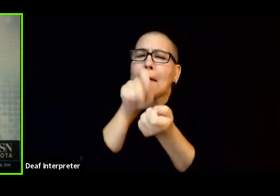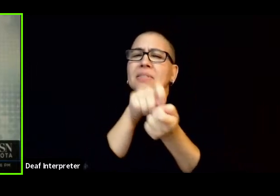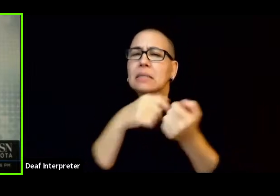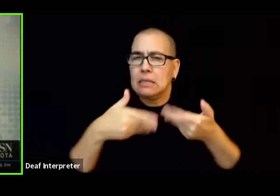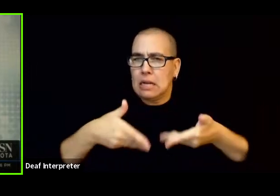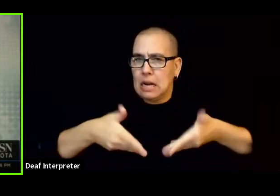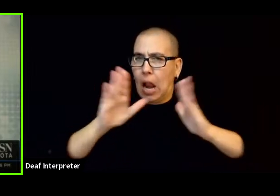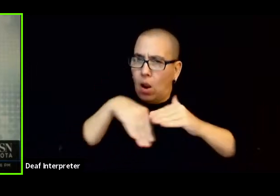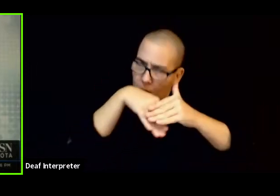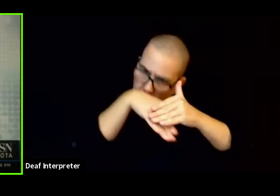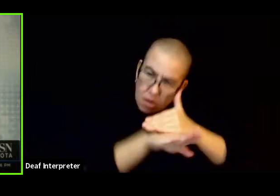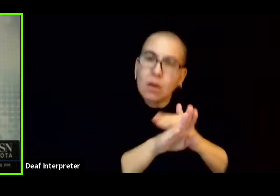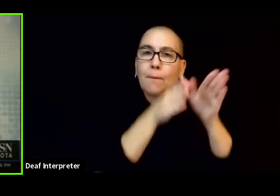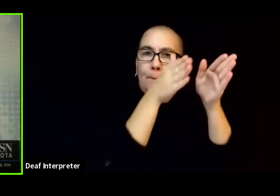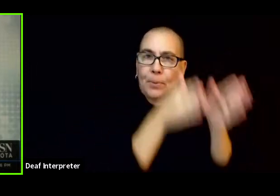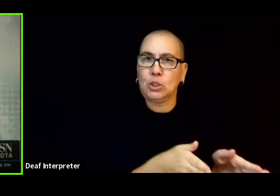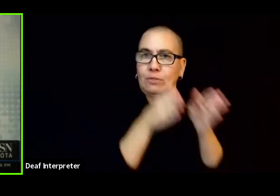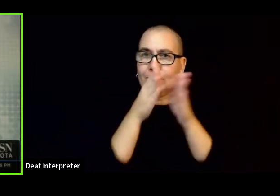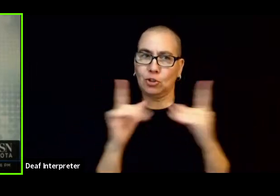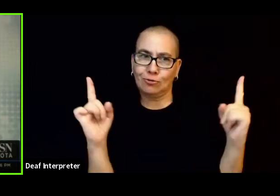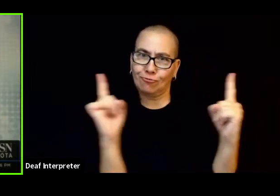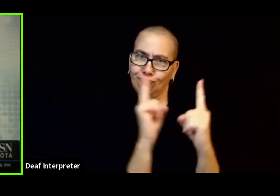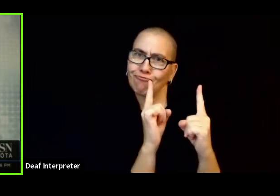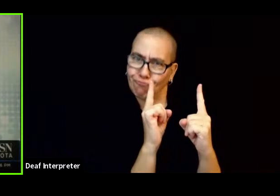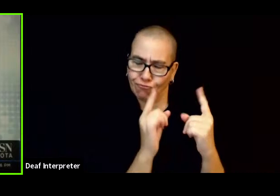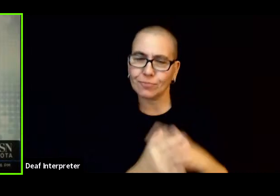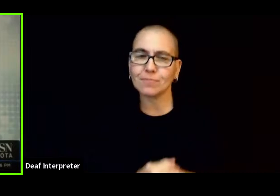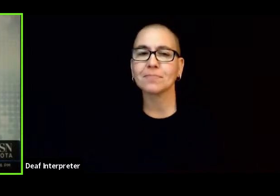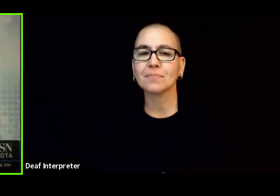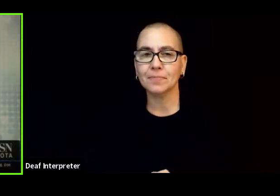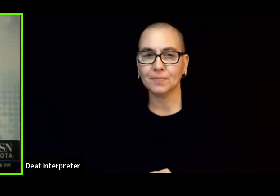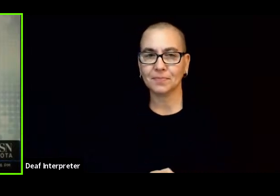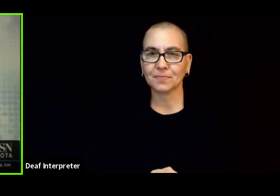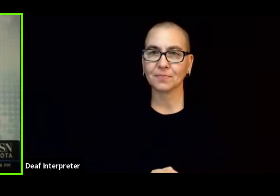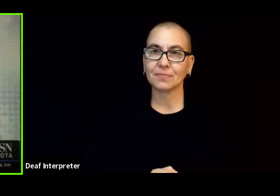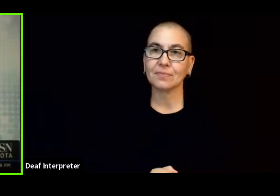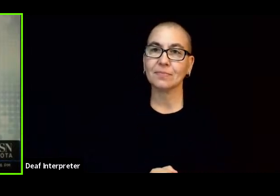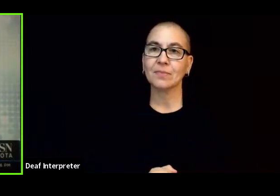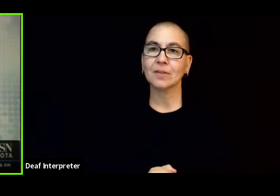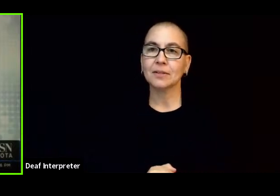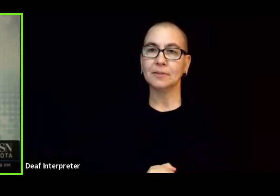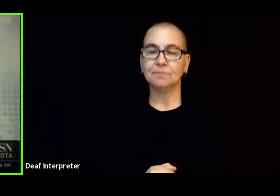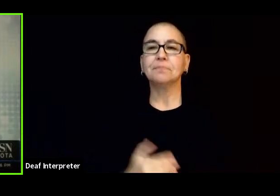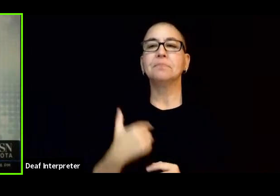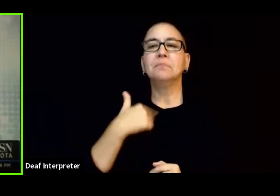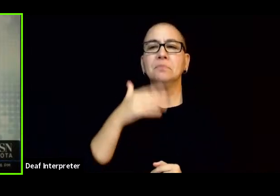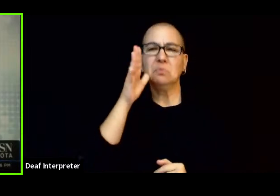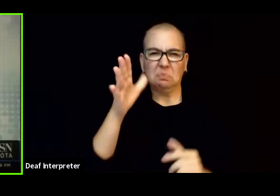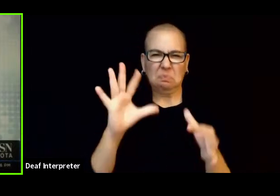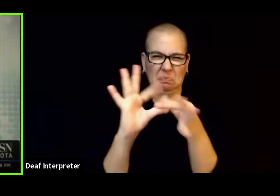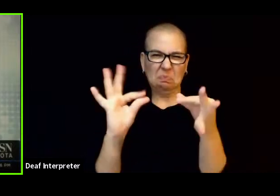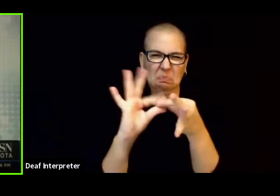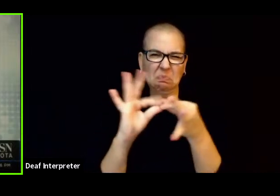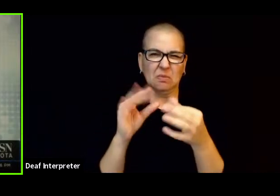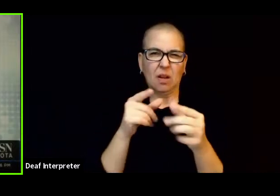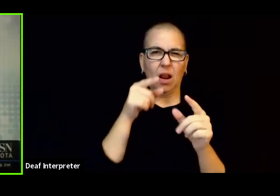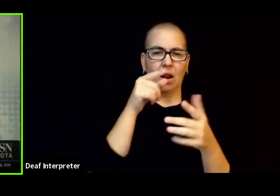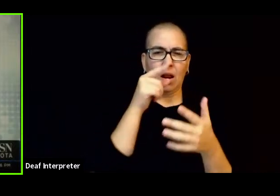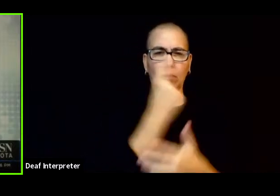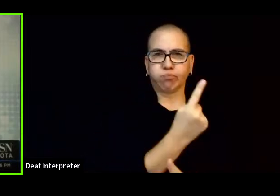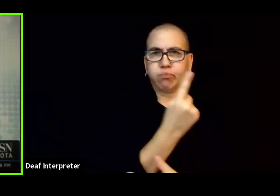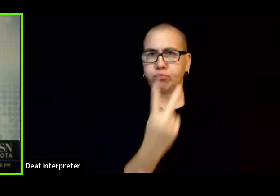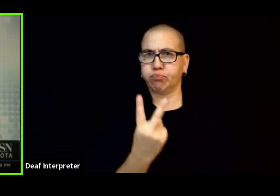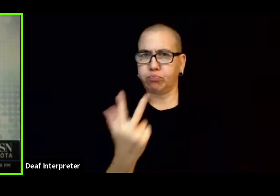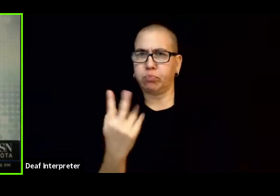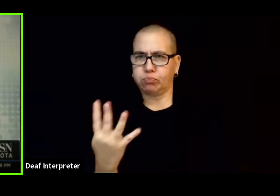For today's call, I will just provide a few updates for each of the 5 areas of focus in the governor's plan that was announced back in May. And